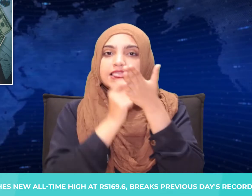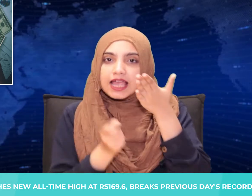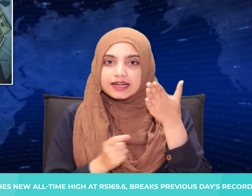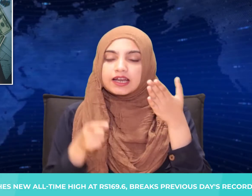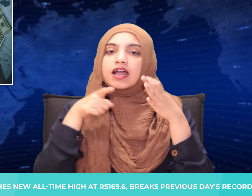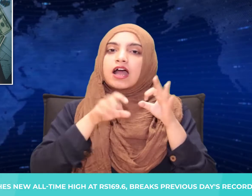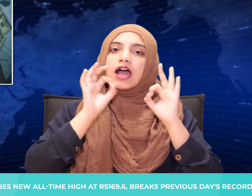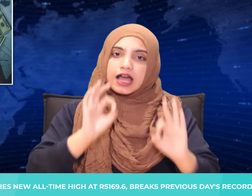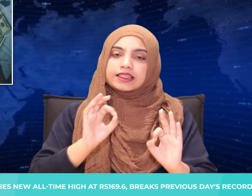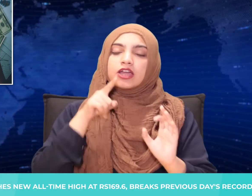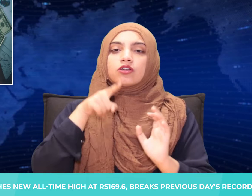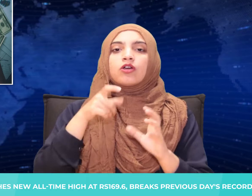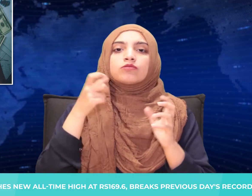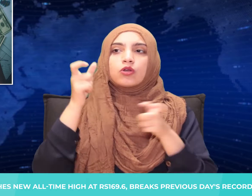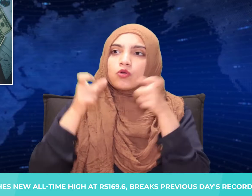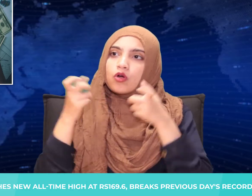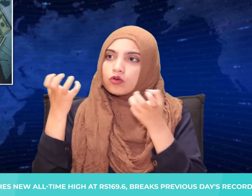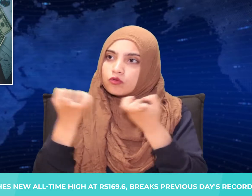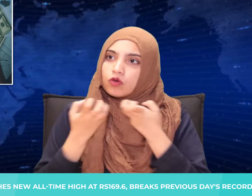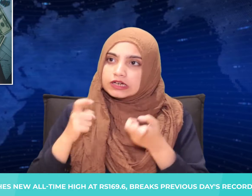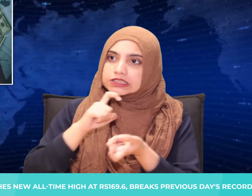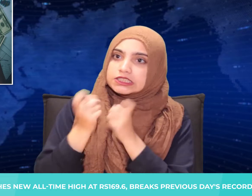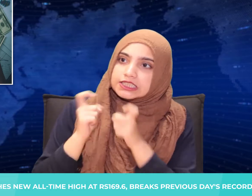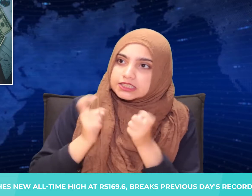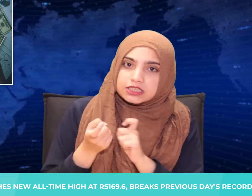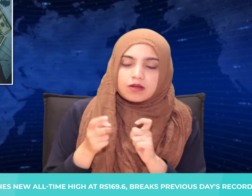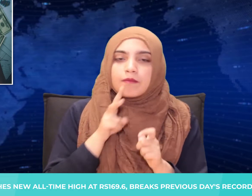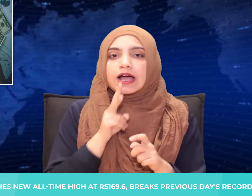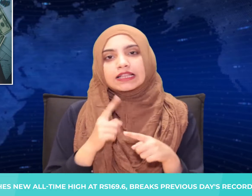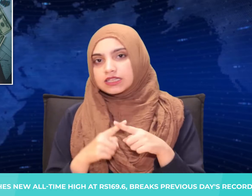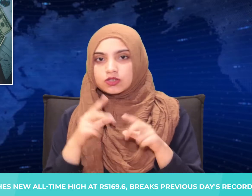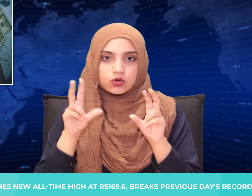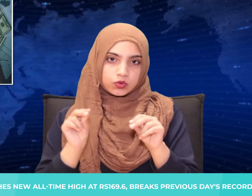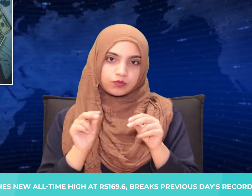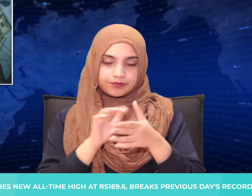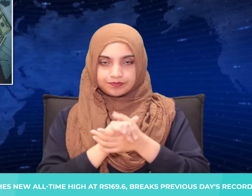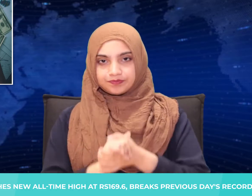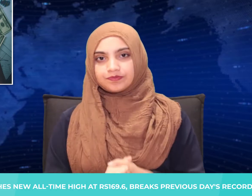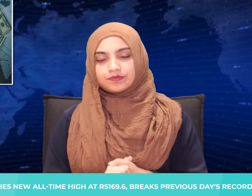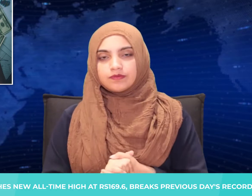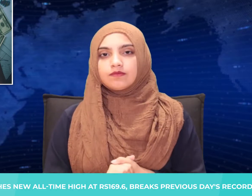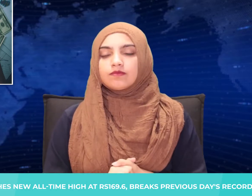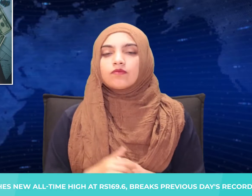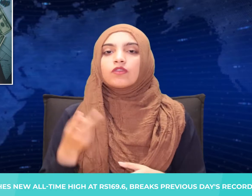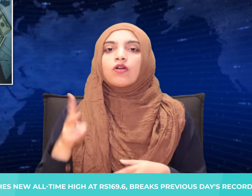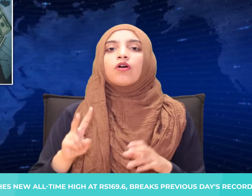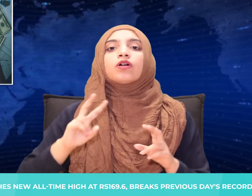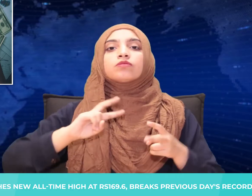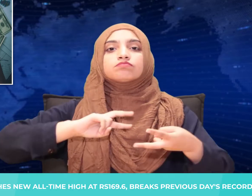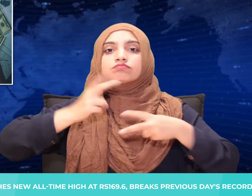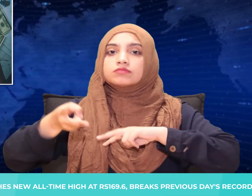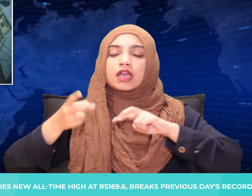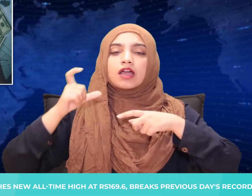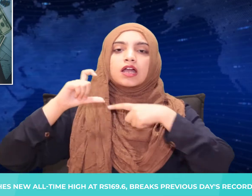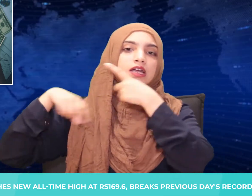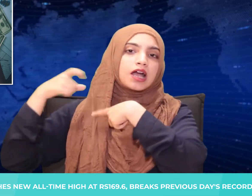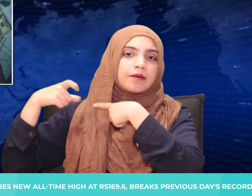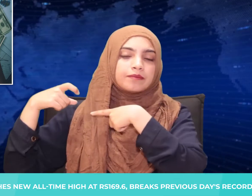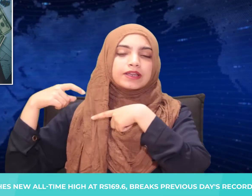rupee gain strength for the time being. He recalled that exchange companies had suggested that the